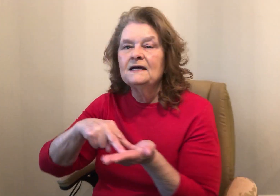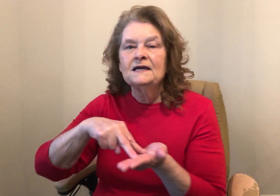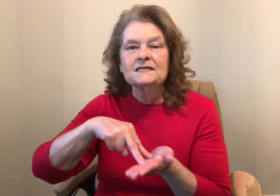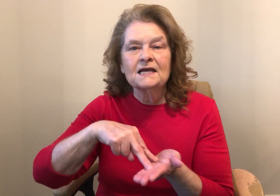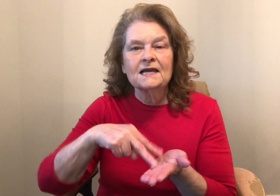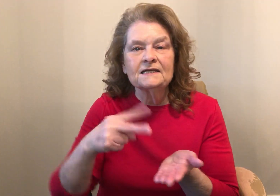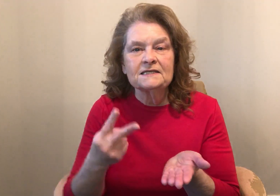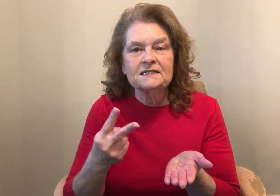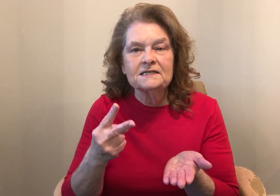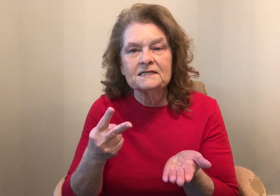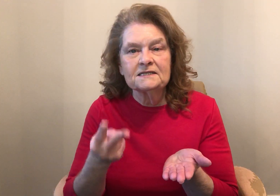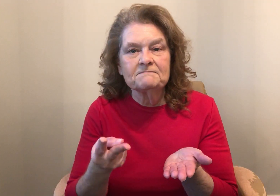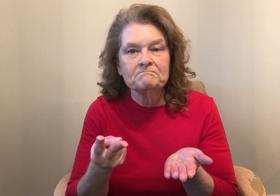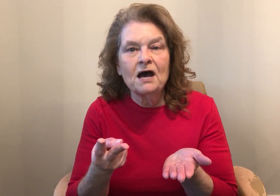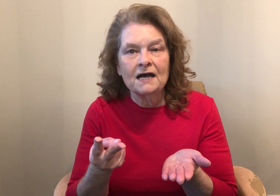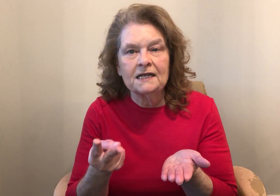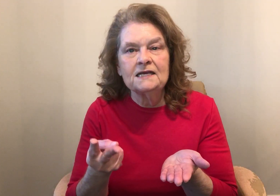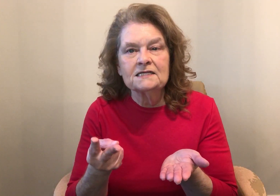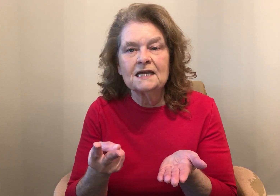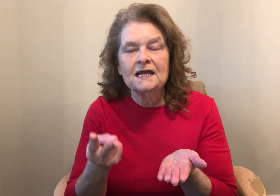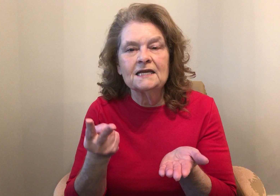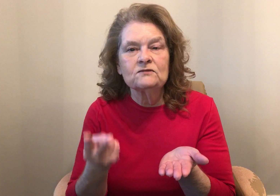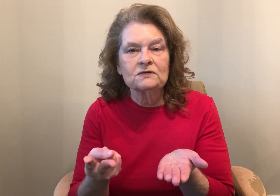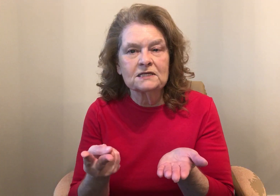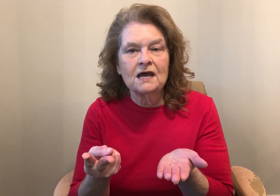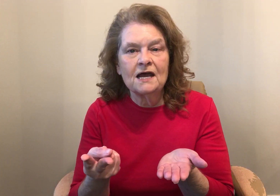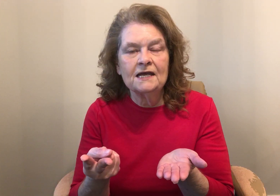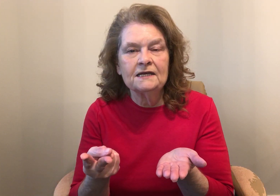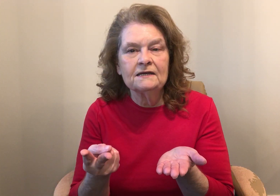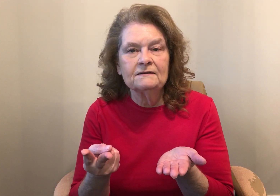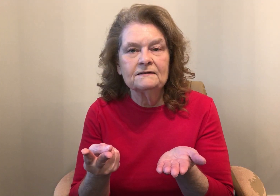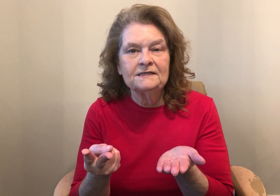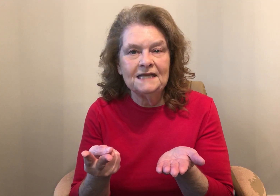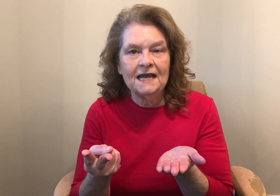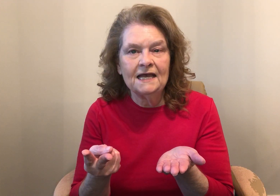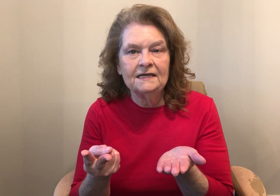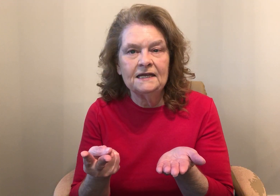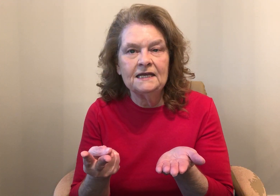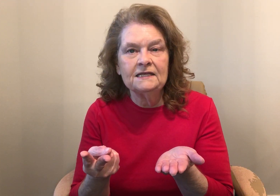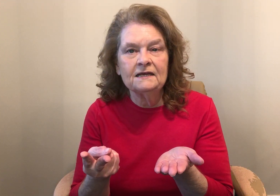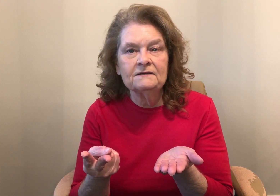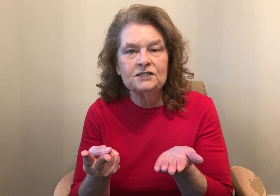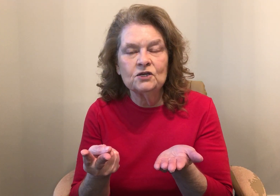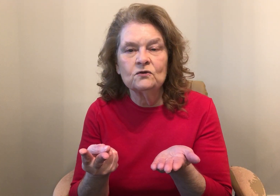It's like this is his body, his legs was lying dead in the tomb.